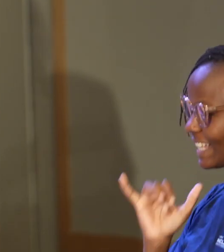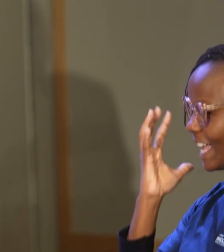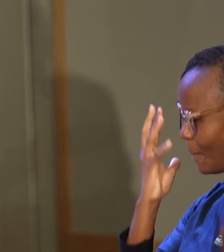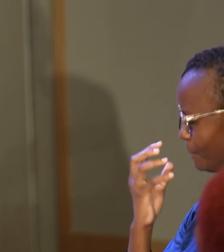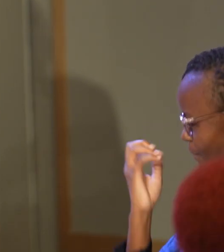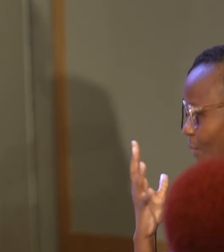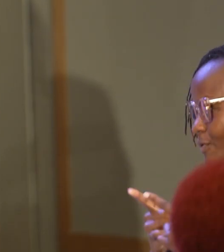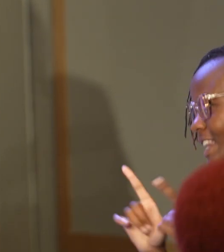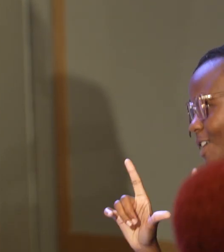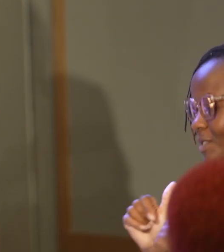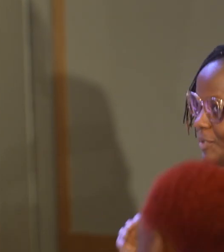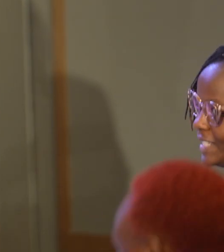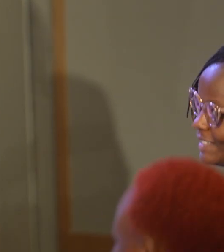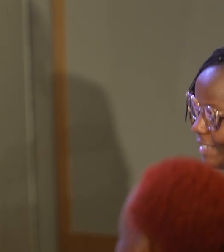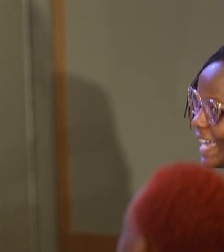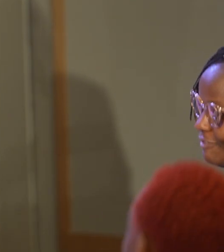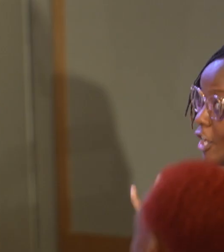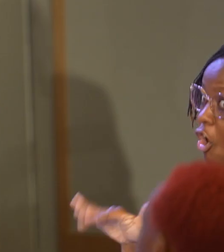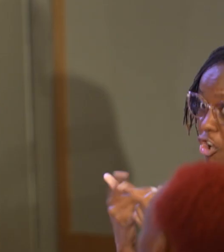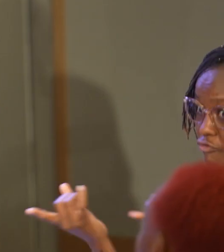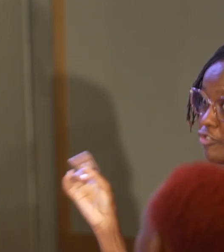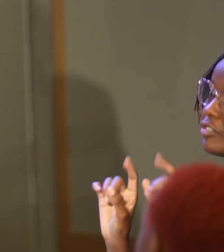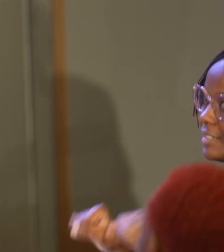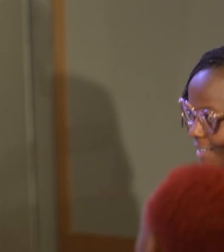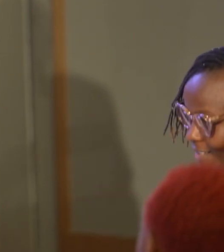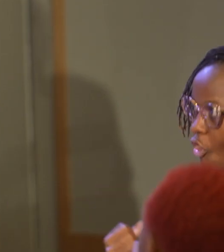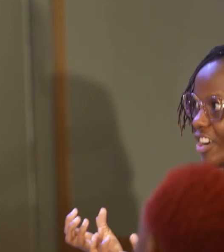duty that we all should do.